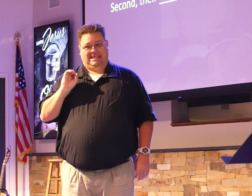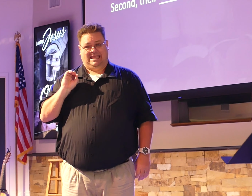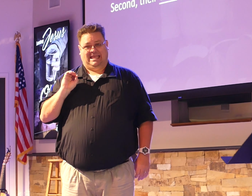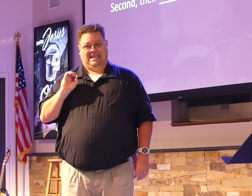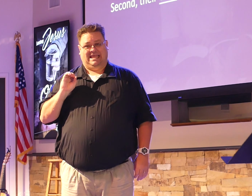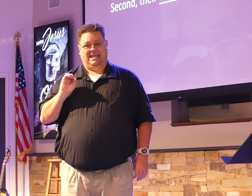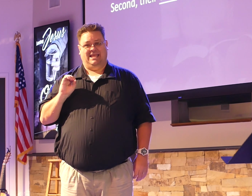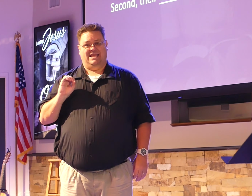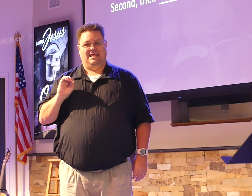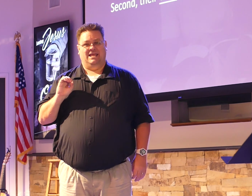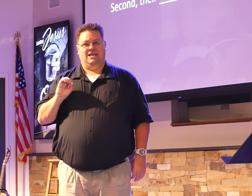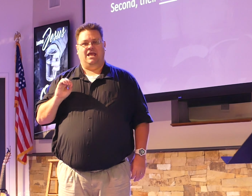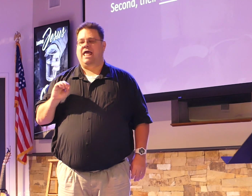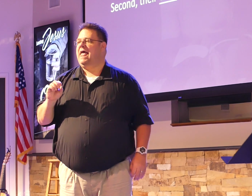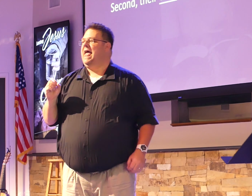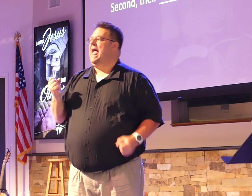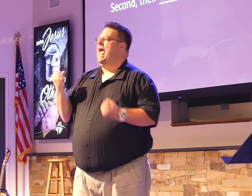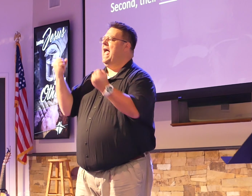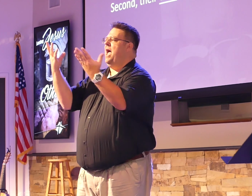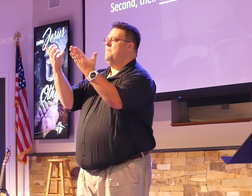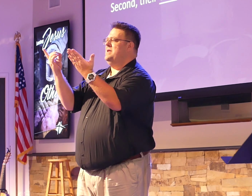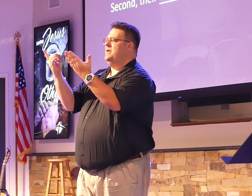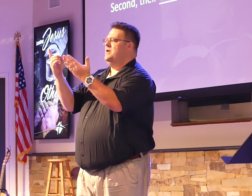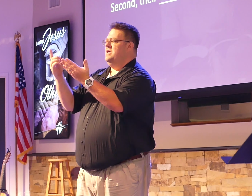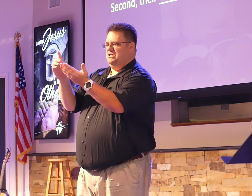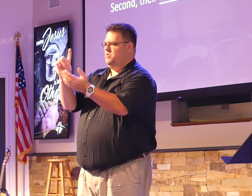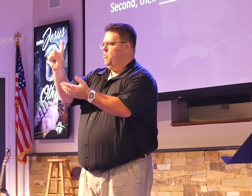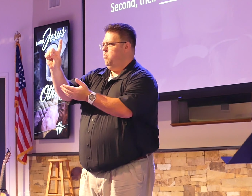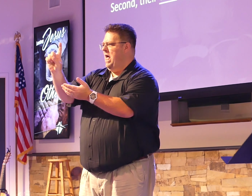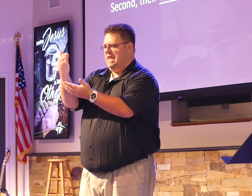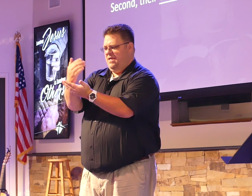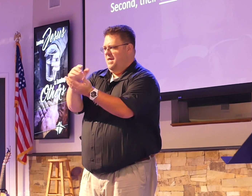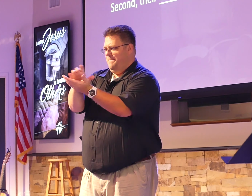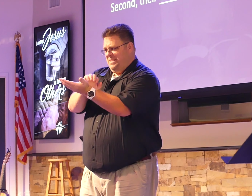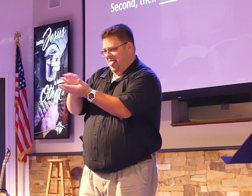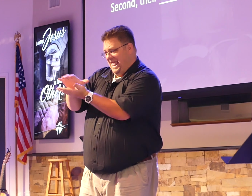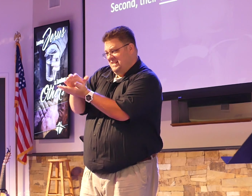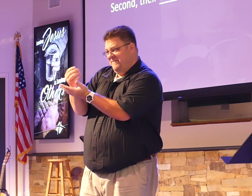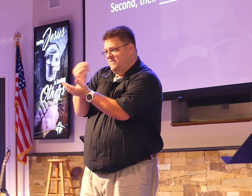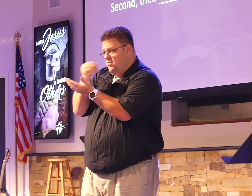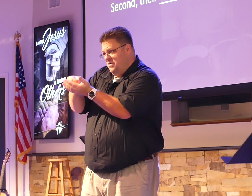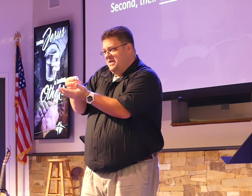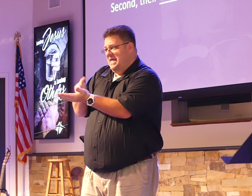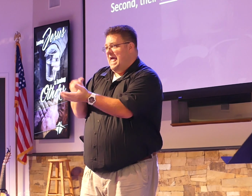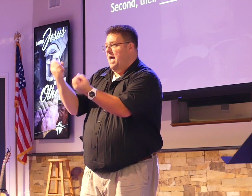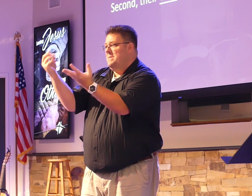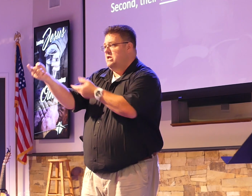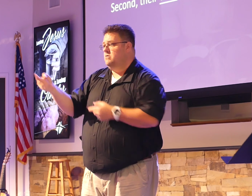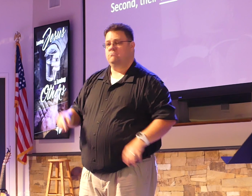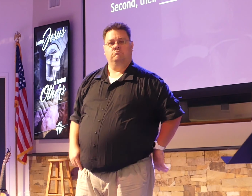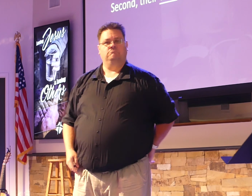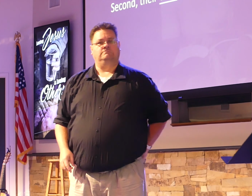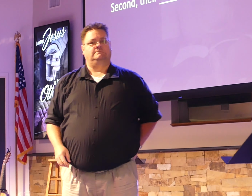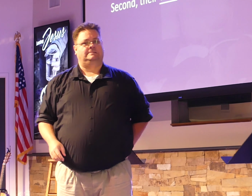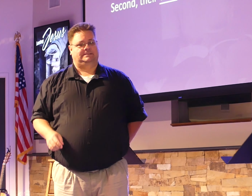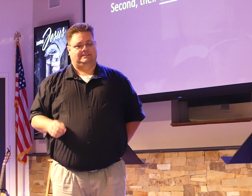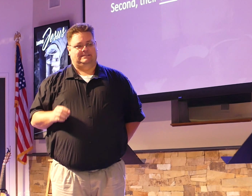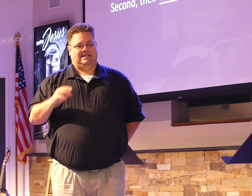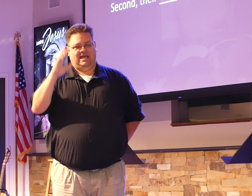How many dishes have you prepared? Not even a whole meal, just a dish. I said, none. None, never. I've never prepared